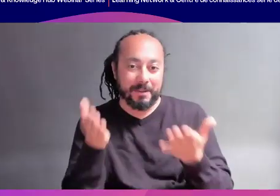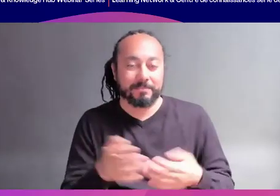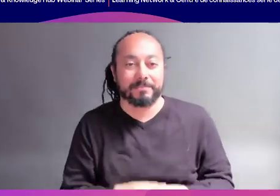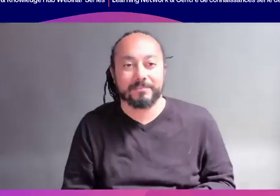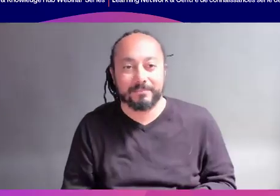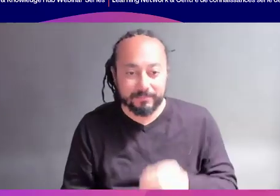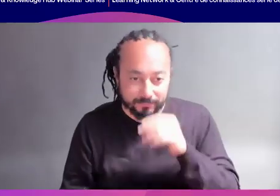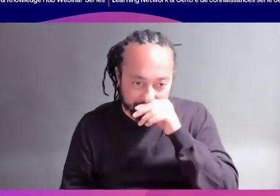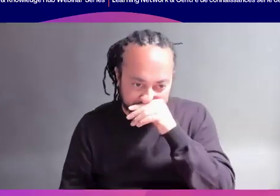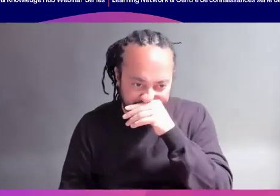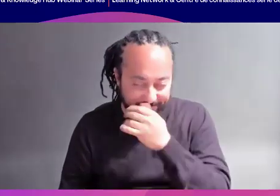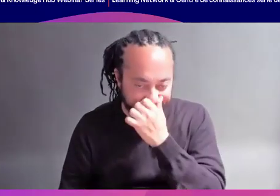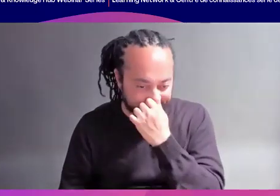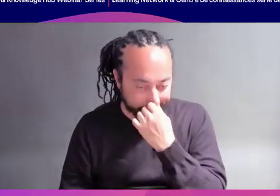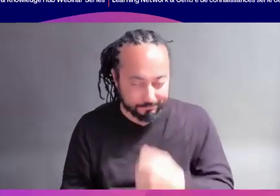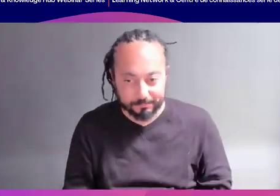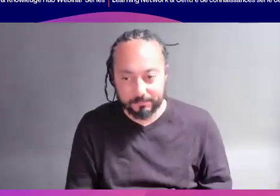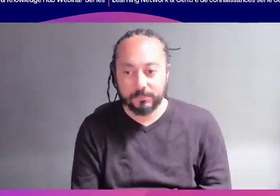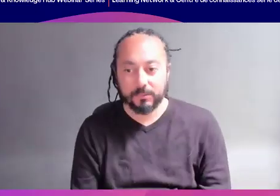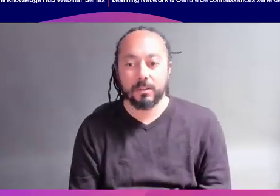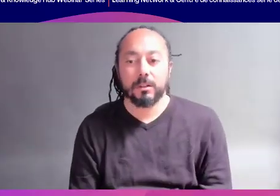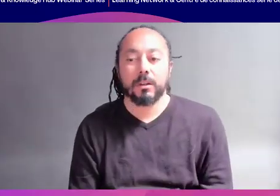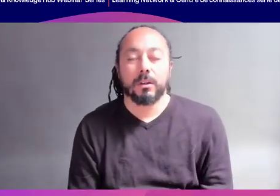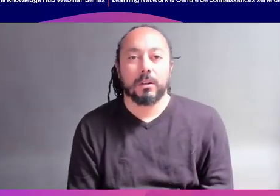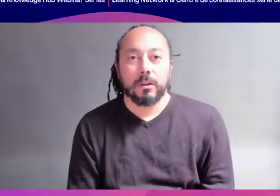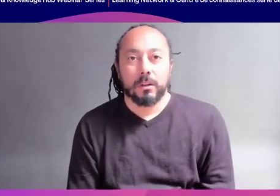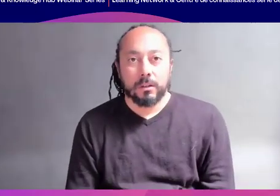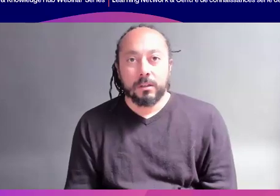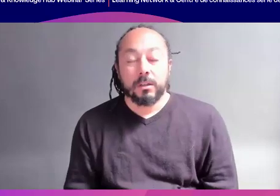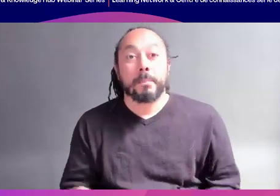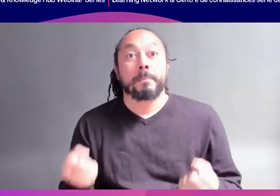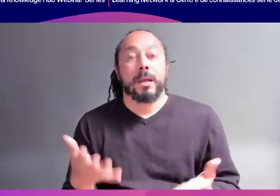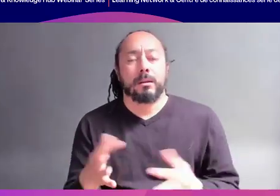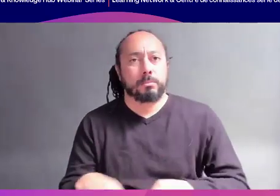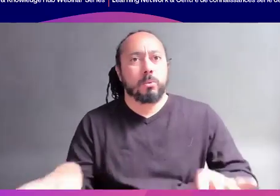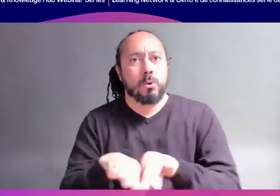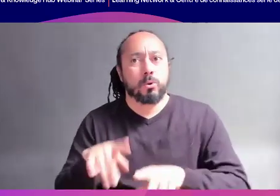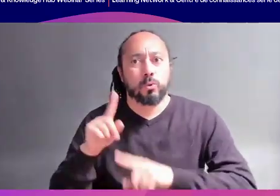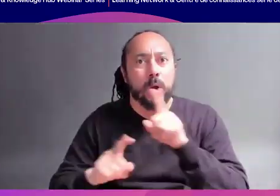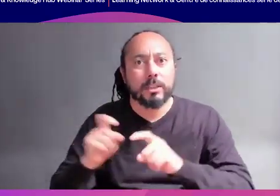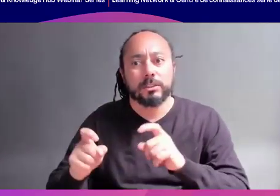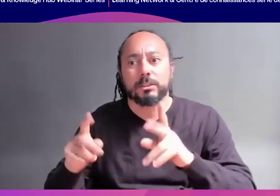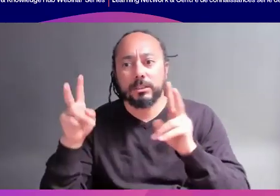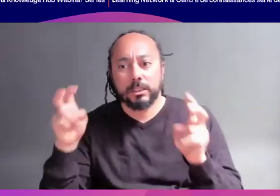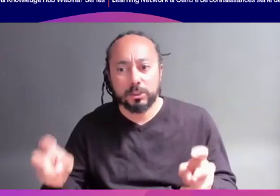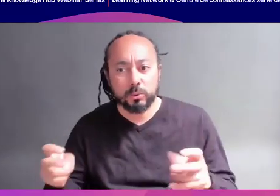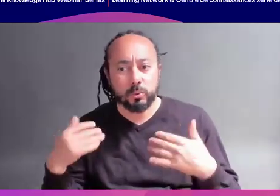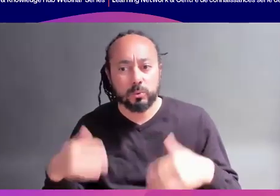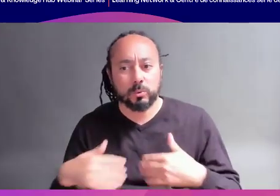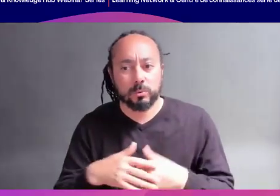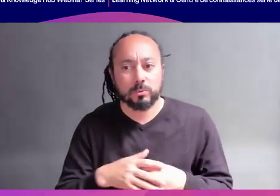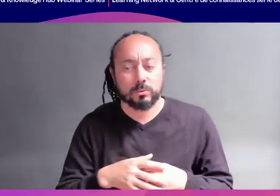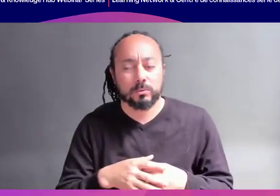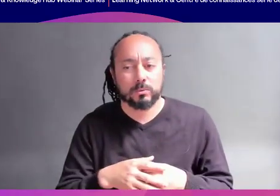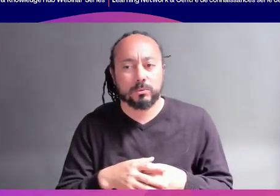Great. Yeah. Such important questions and issues to grapple with. But I like sort of what people have